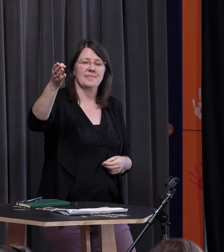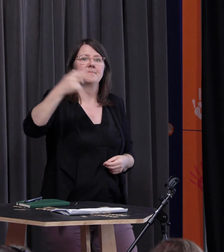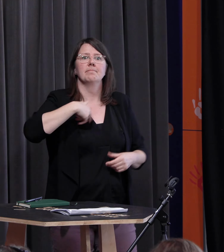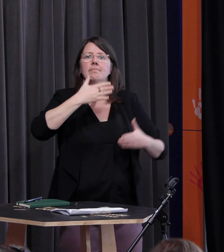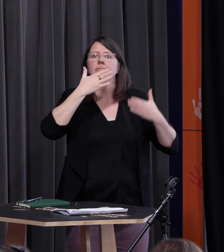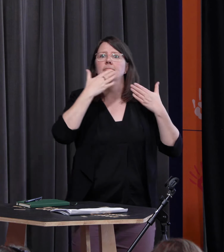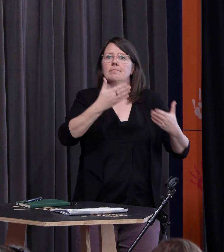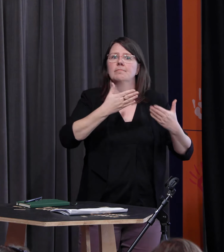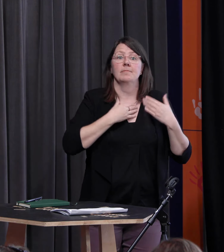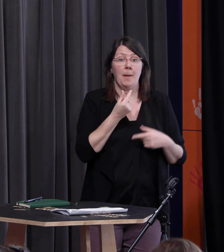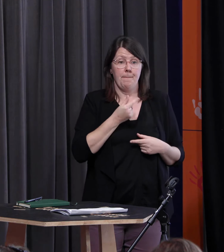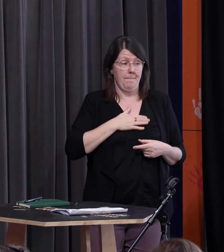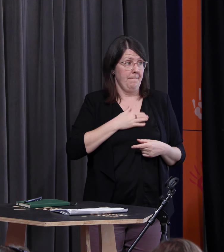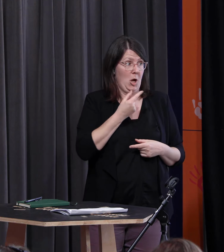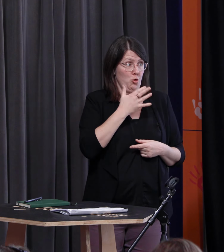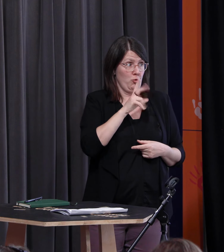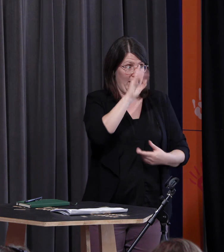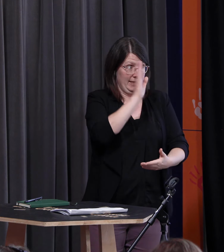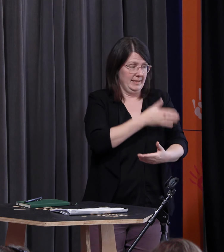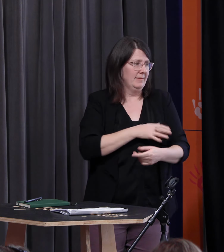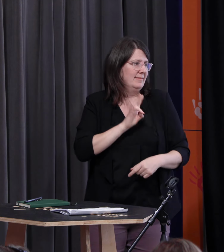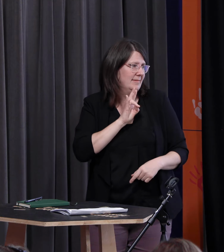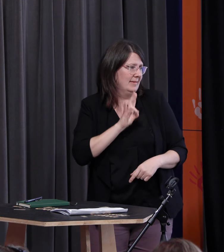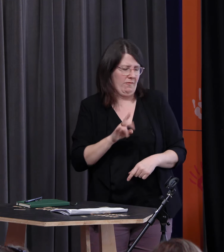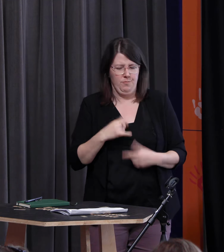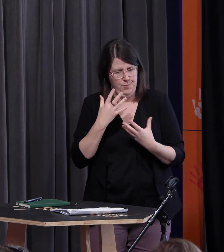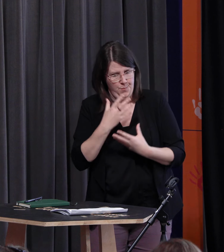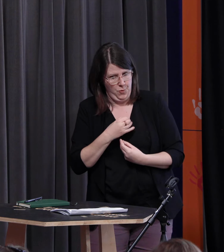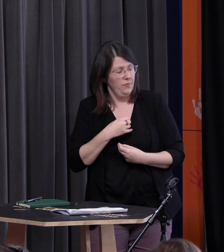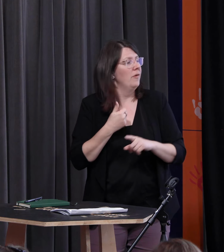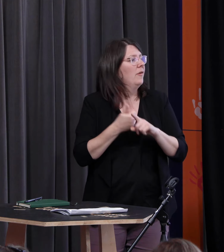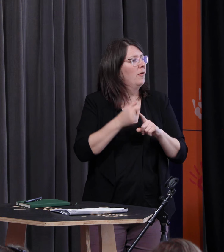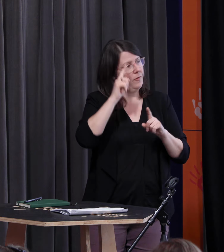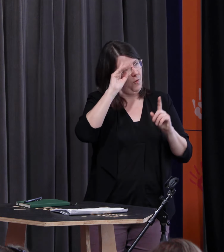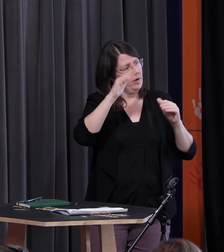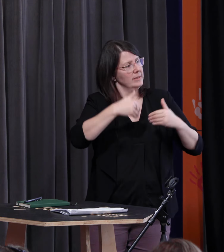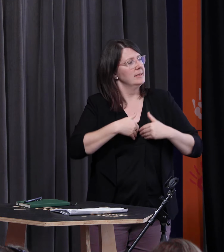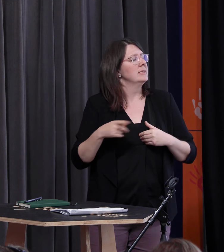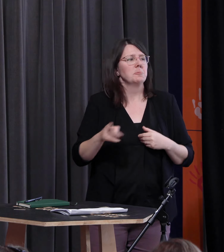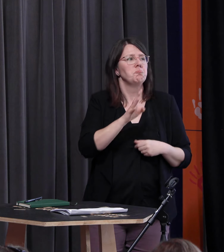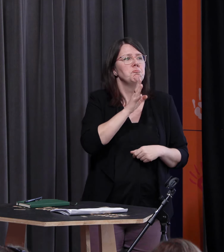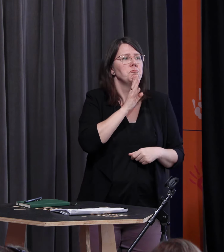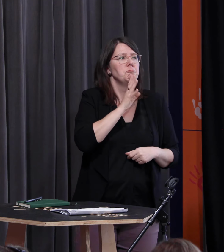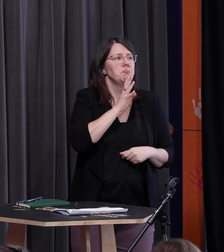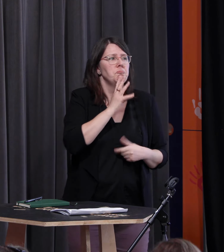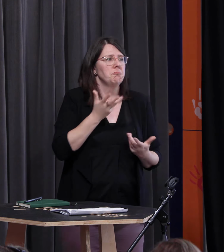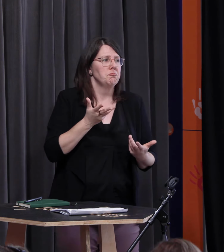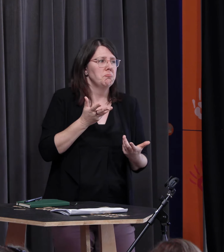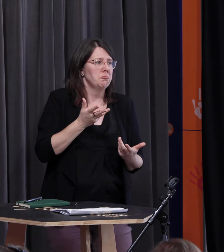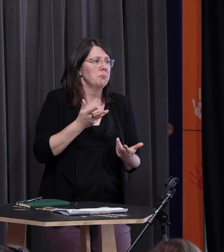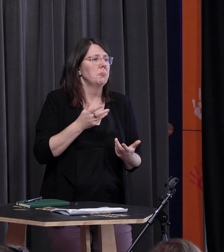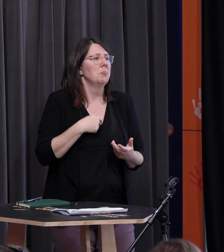beautiful grandson, who is 7 years old, is autistic and nonverbal. And so when I see sign language, it's